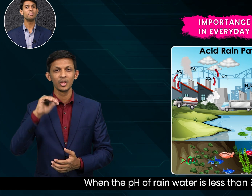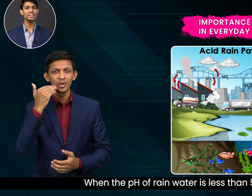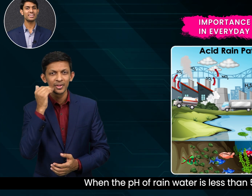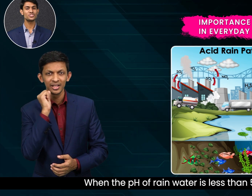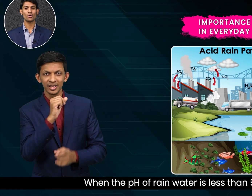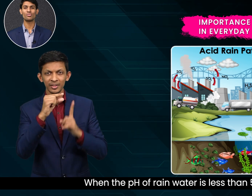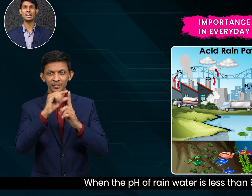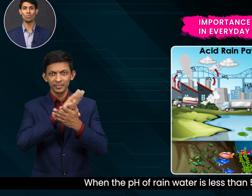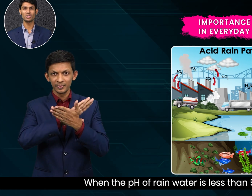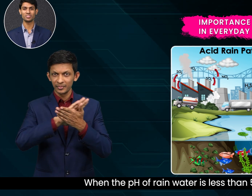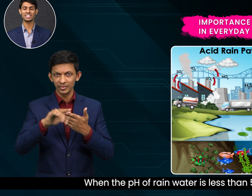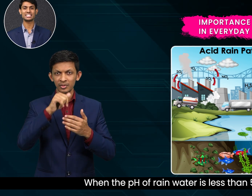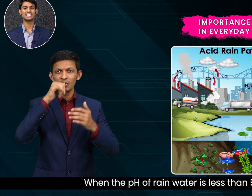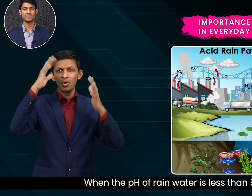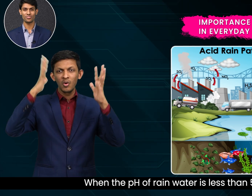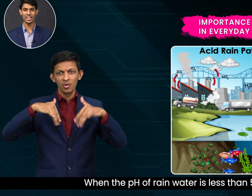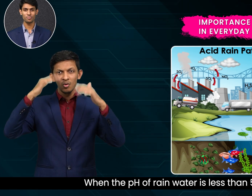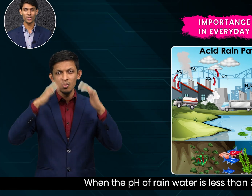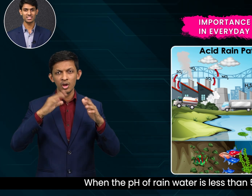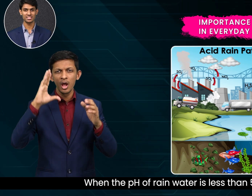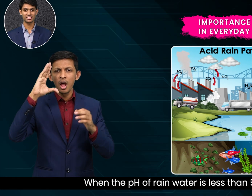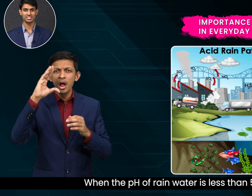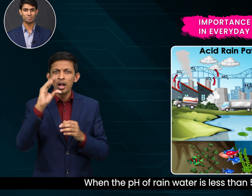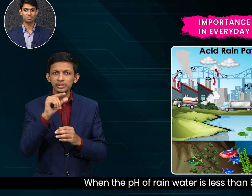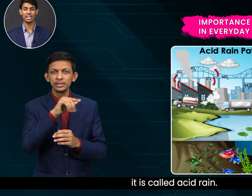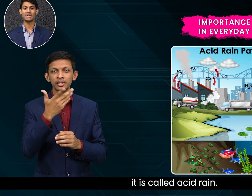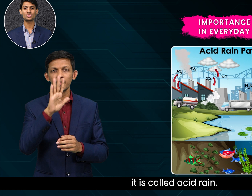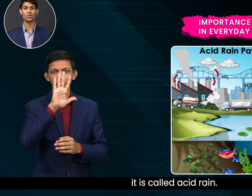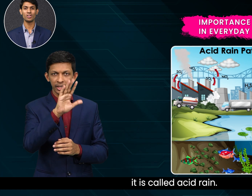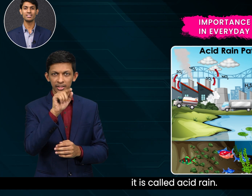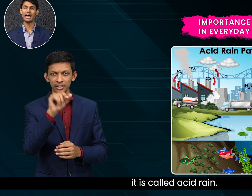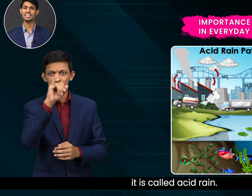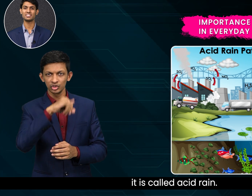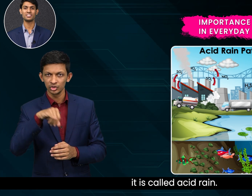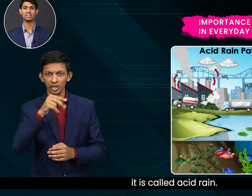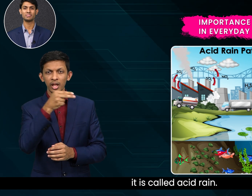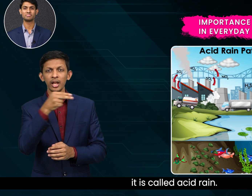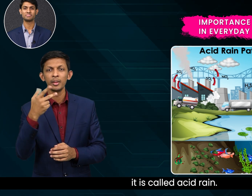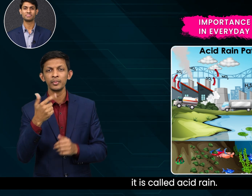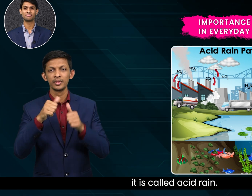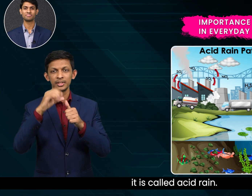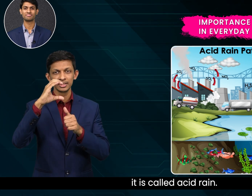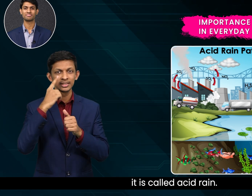When the pH of rainwater is less than 5.6, it is called acid rain.